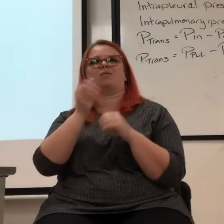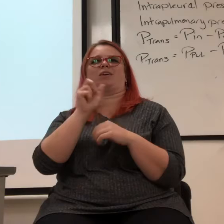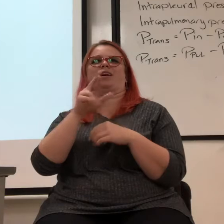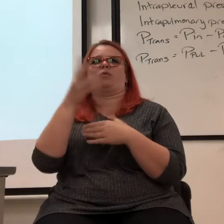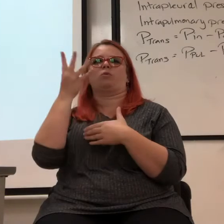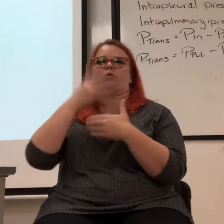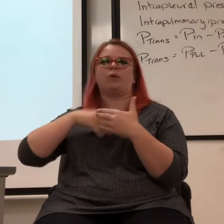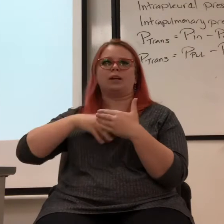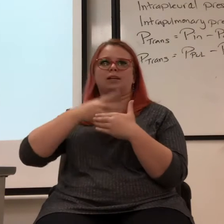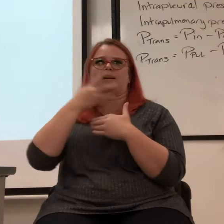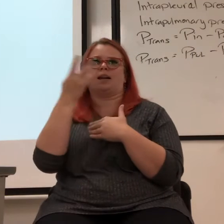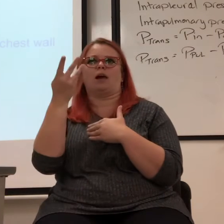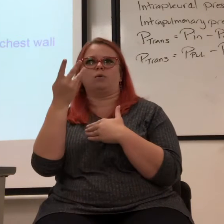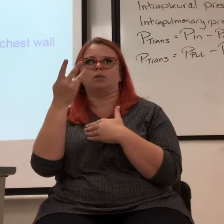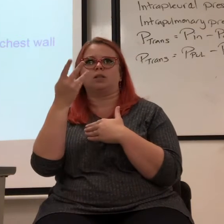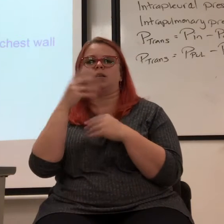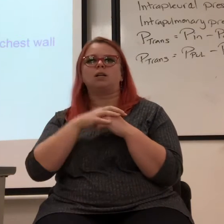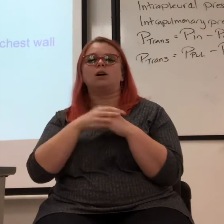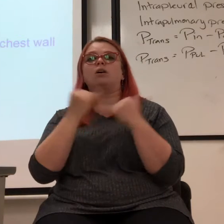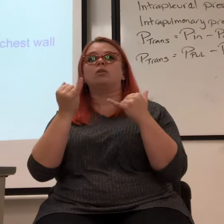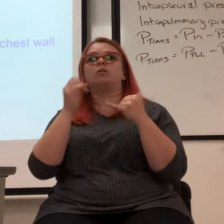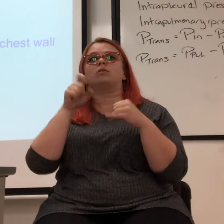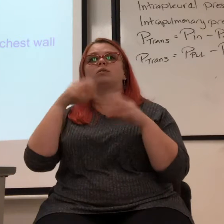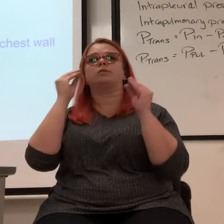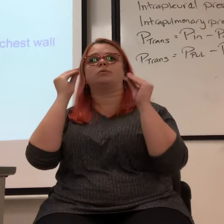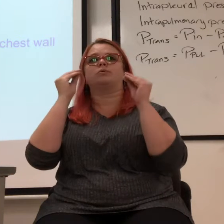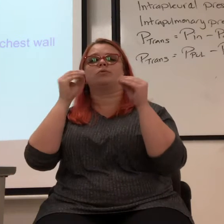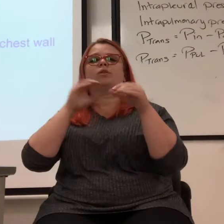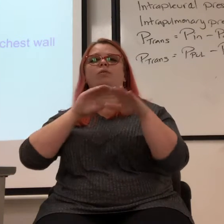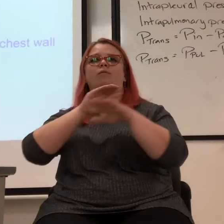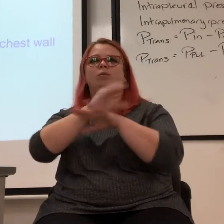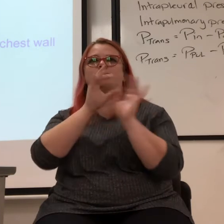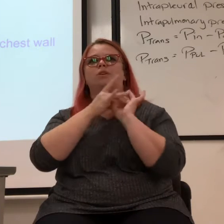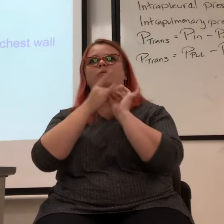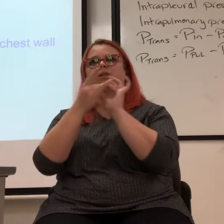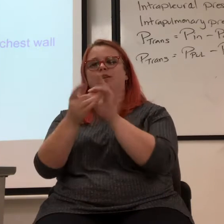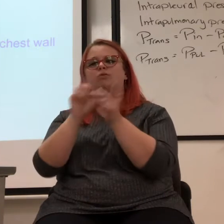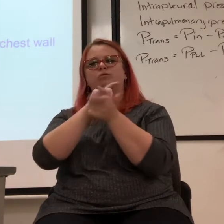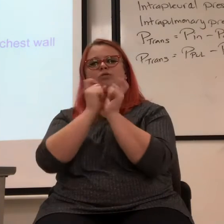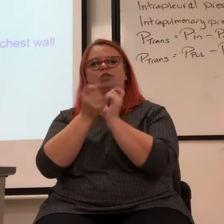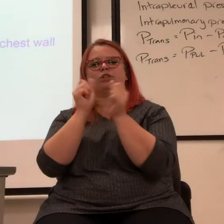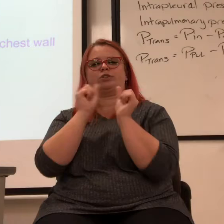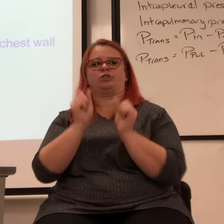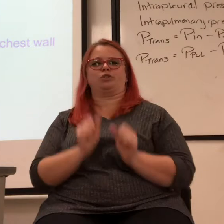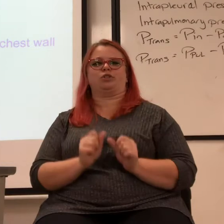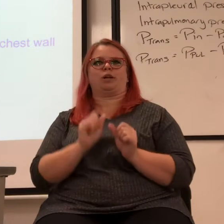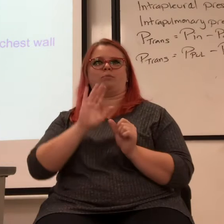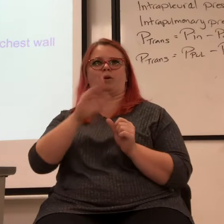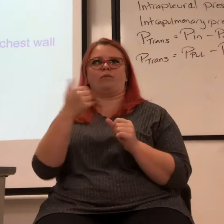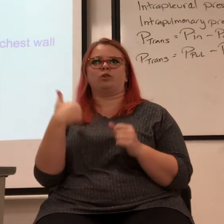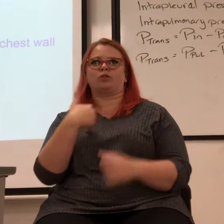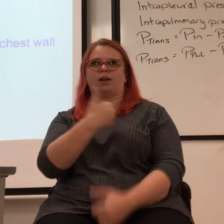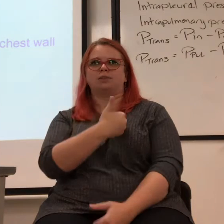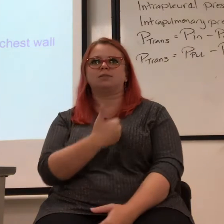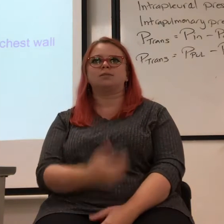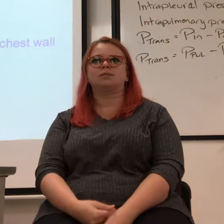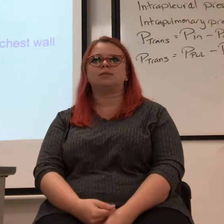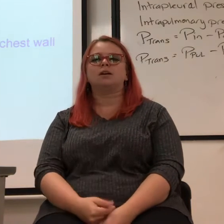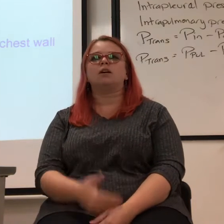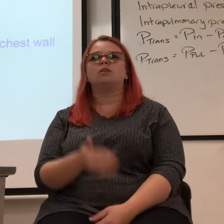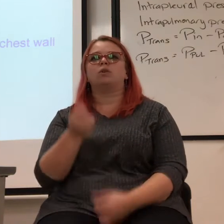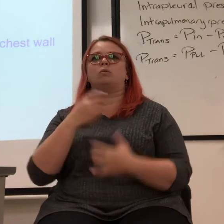So now we have to teach the forces that change the shape of your chest,